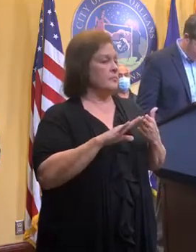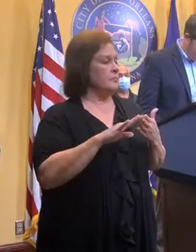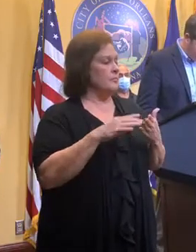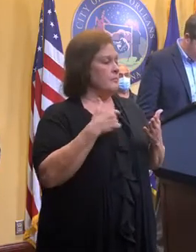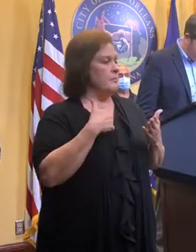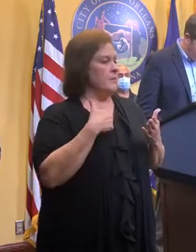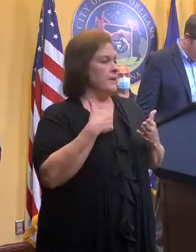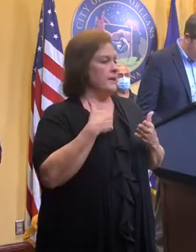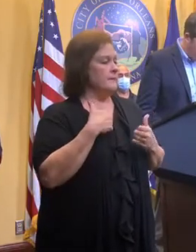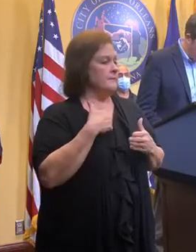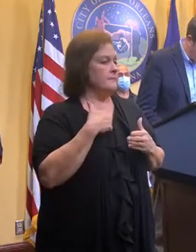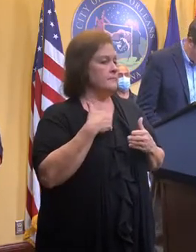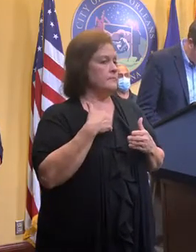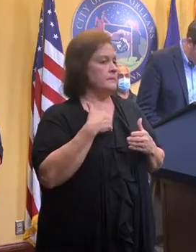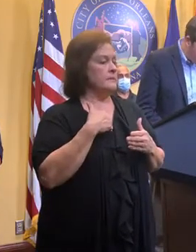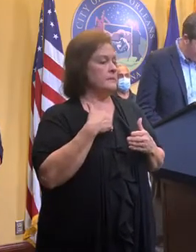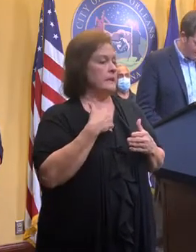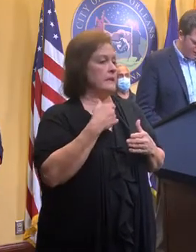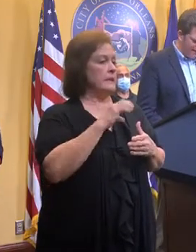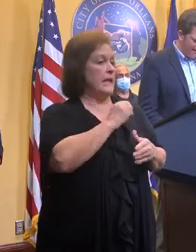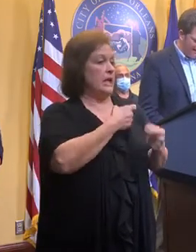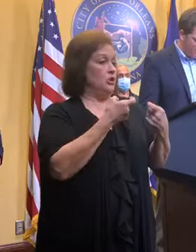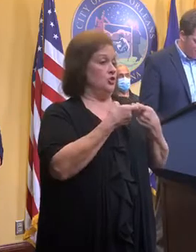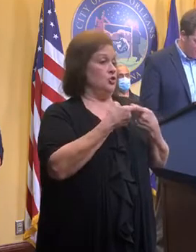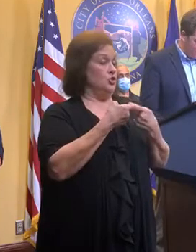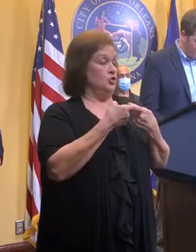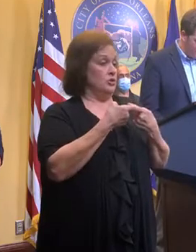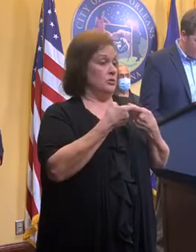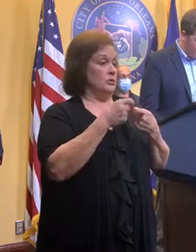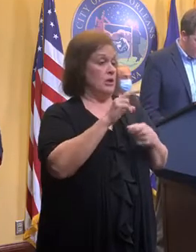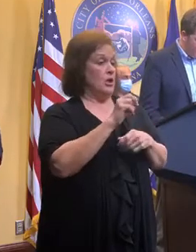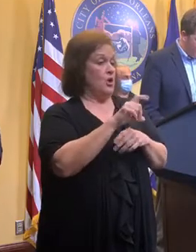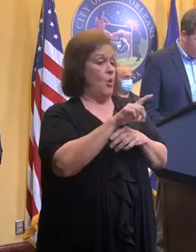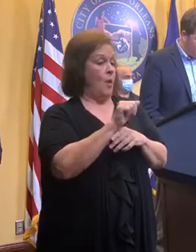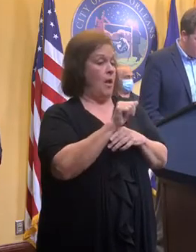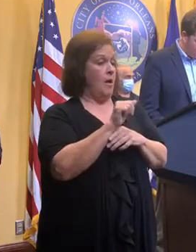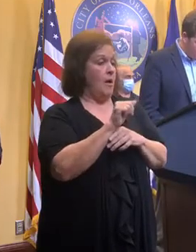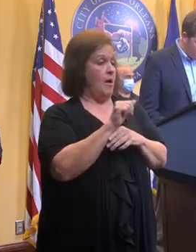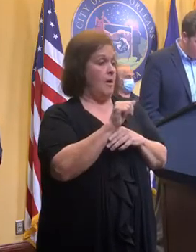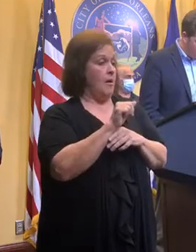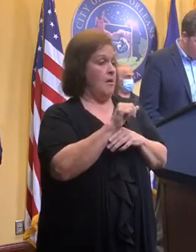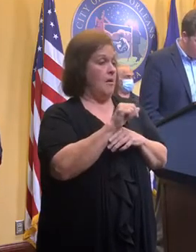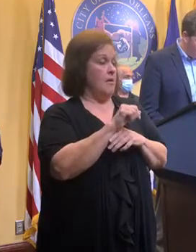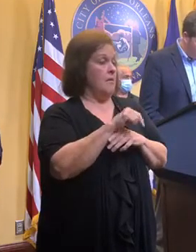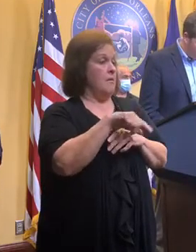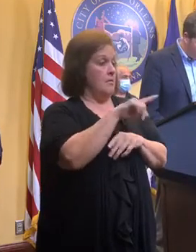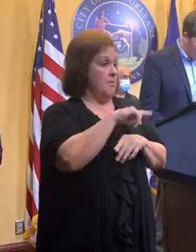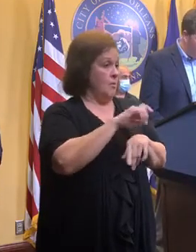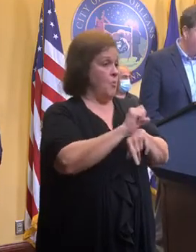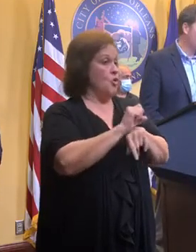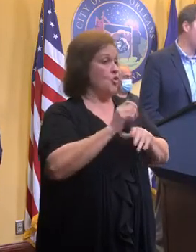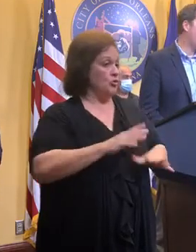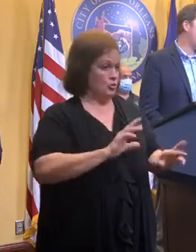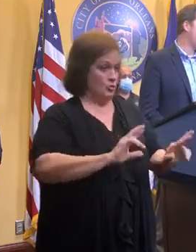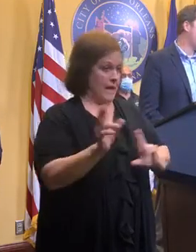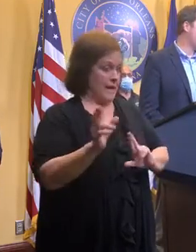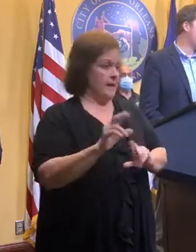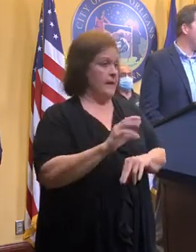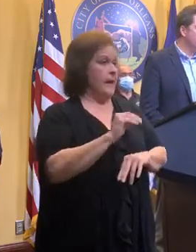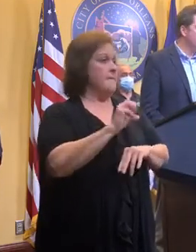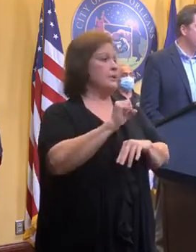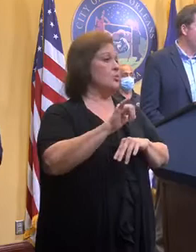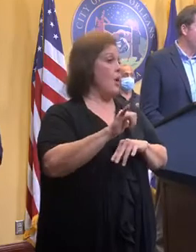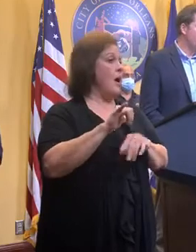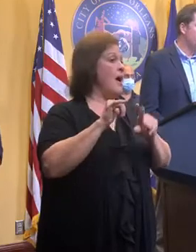me, Entergy. If you just follow at Entergy NOLA, their crews are ready to go. MSY, there